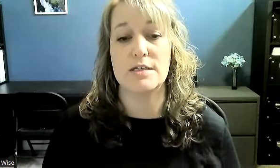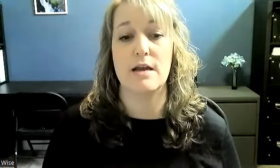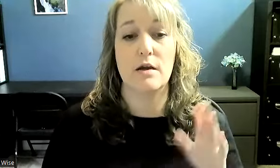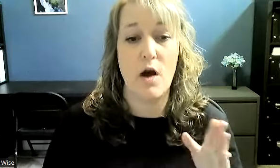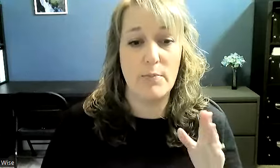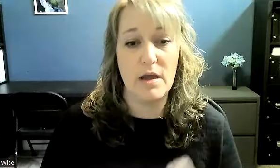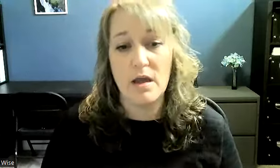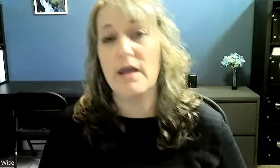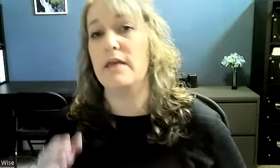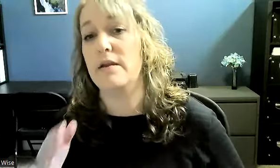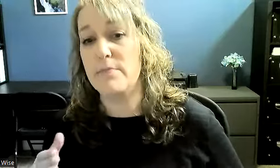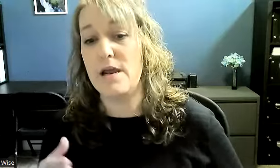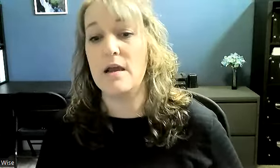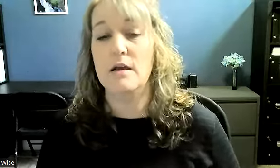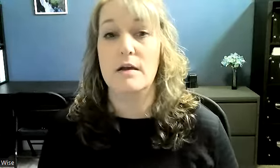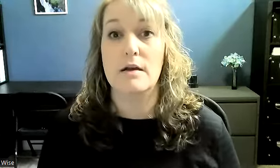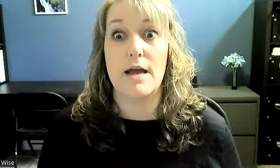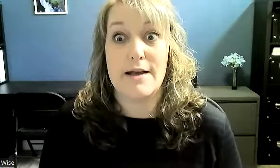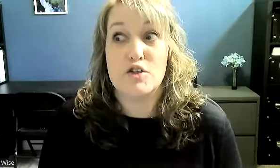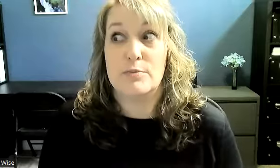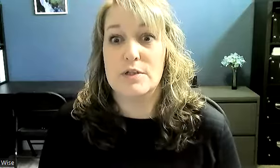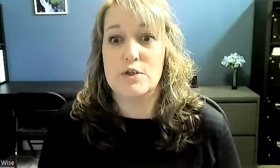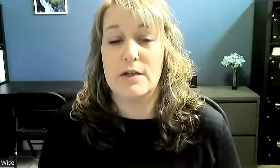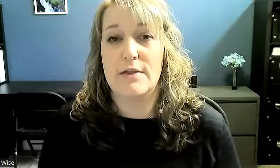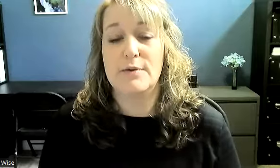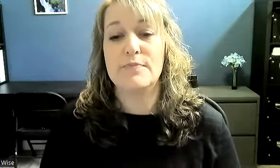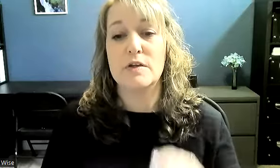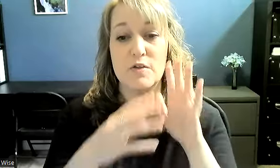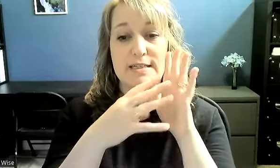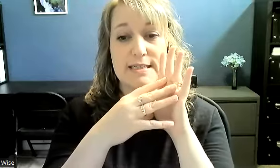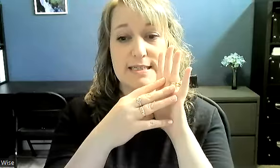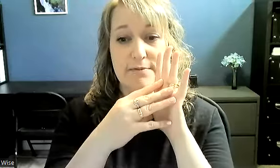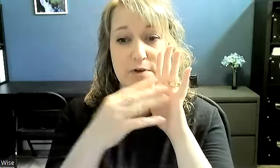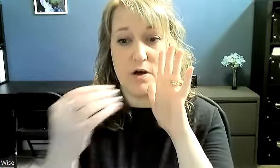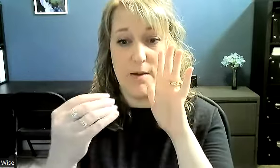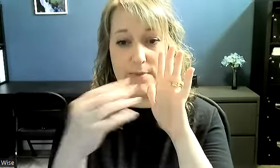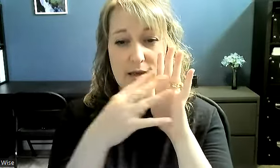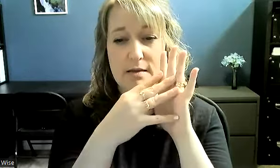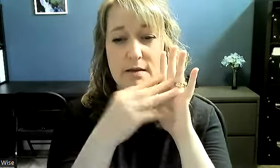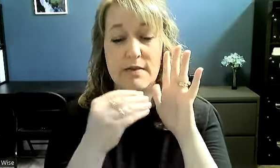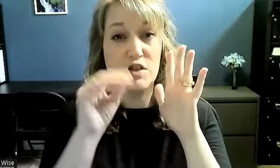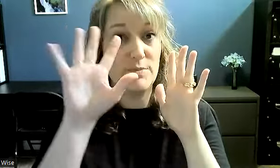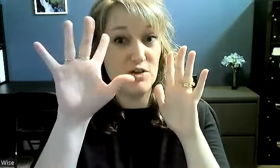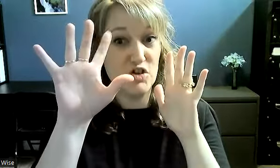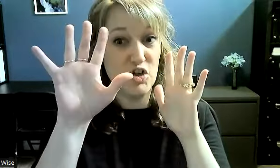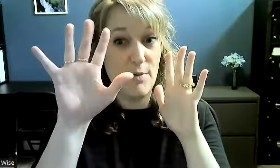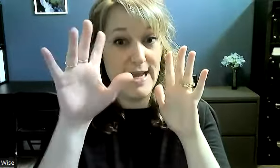sign copy and then me. I actually put the two together. So this is the sign for copy. This should be your dominant